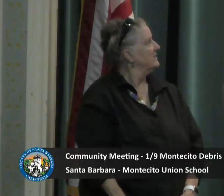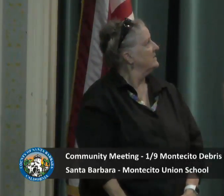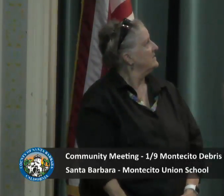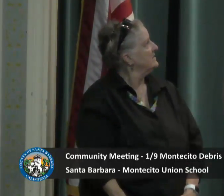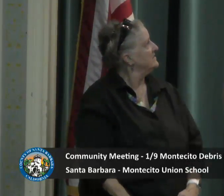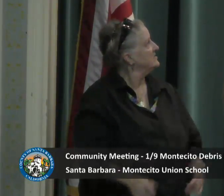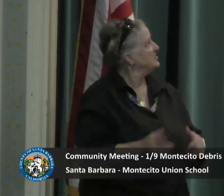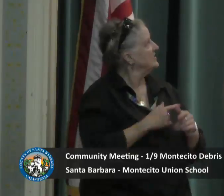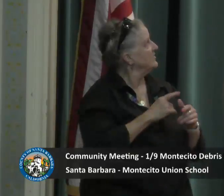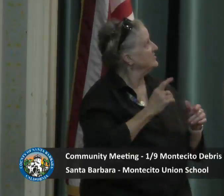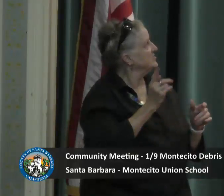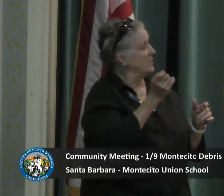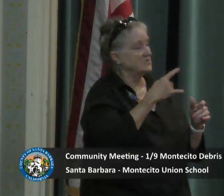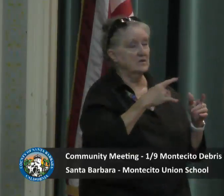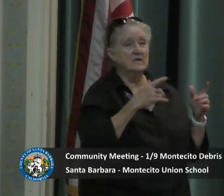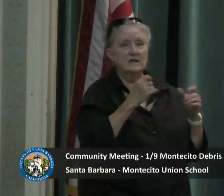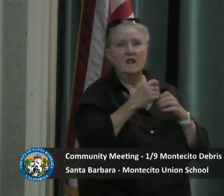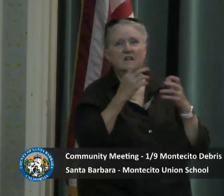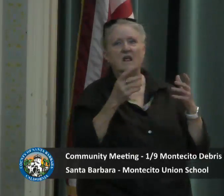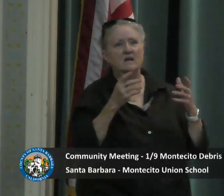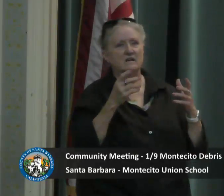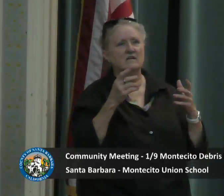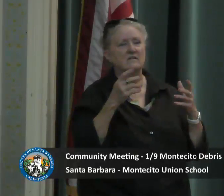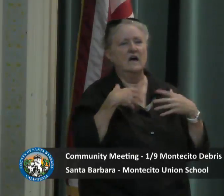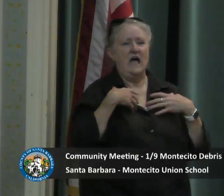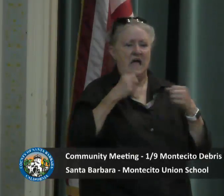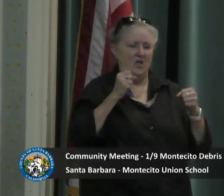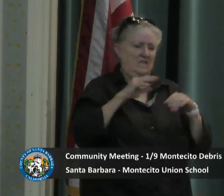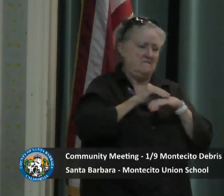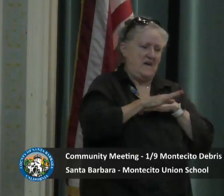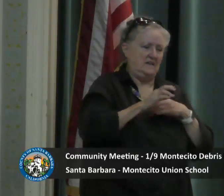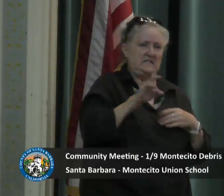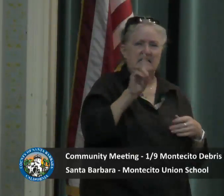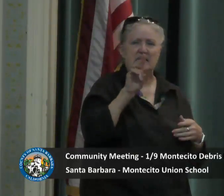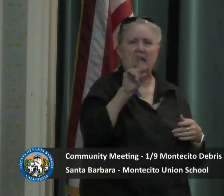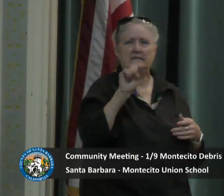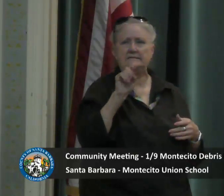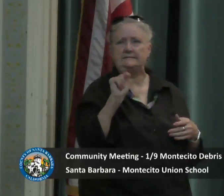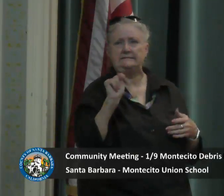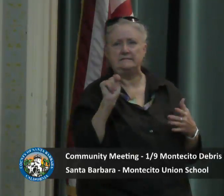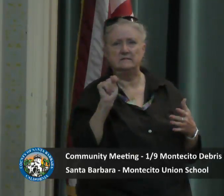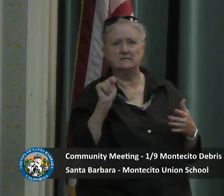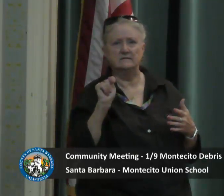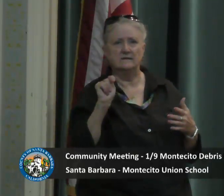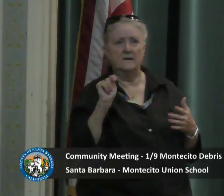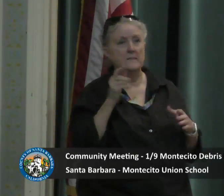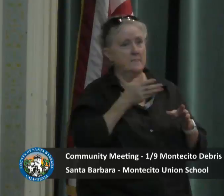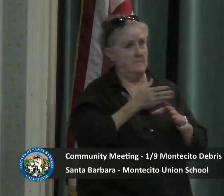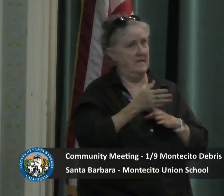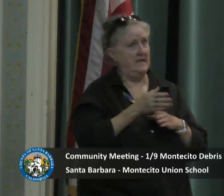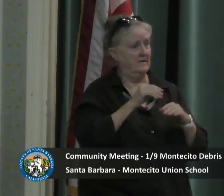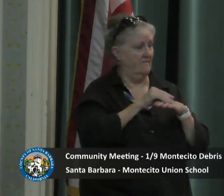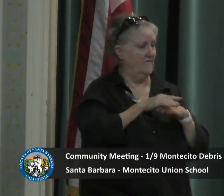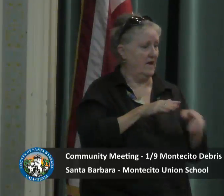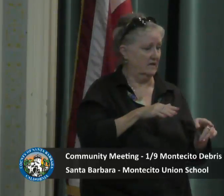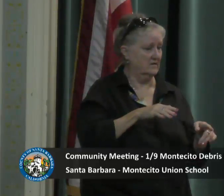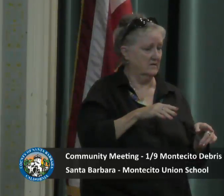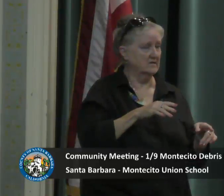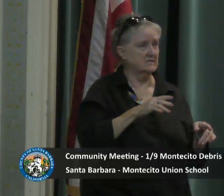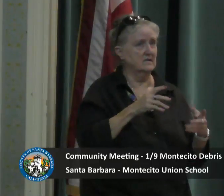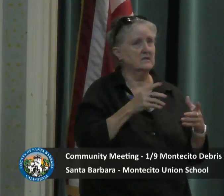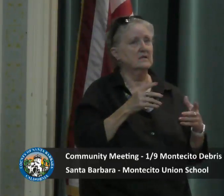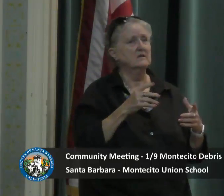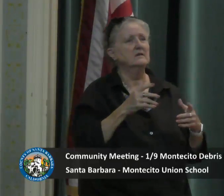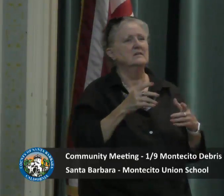So the first question that we're getting a lot is about the health effect of dust. And the main health effect about dust is that it's